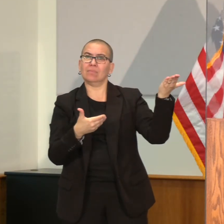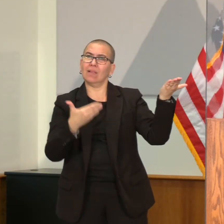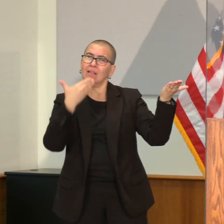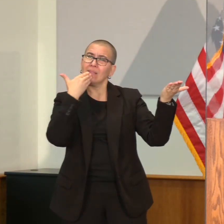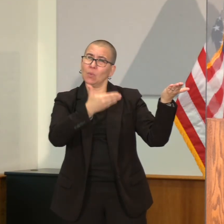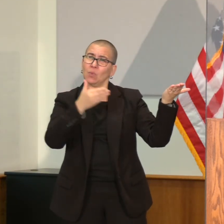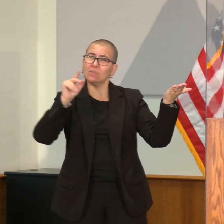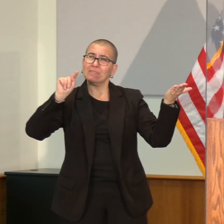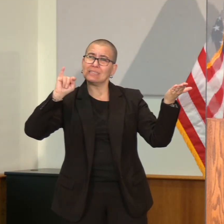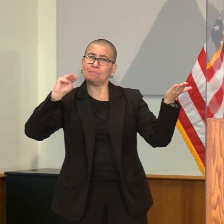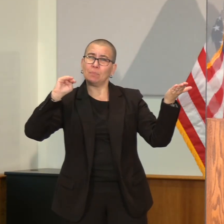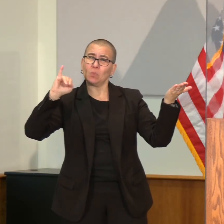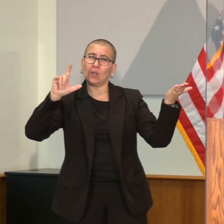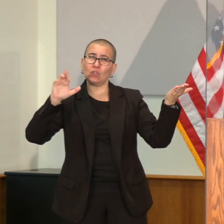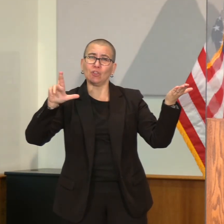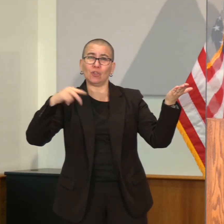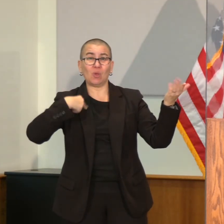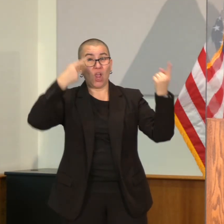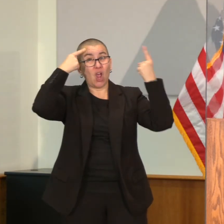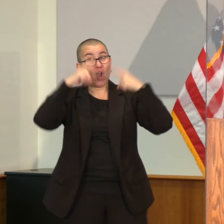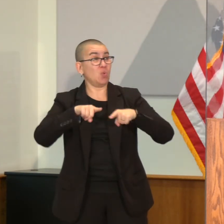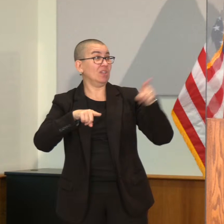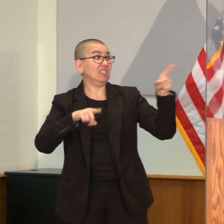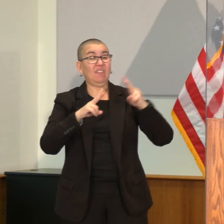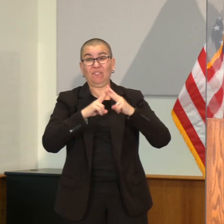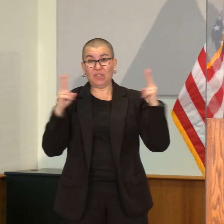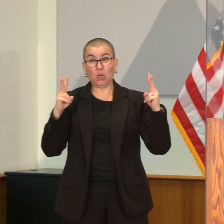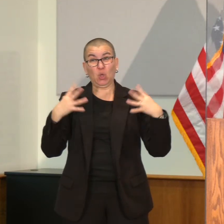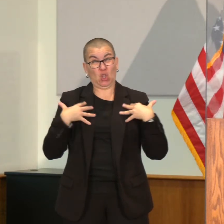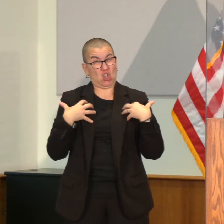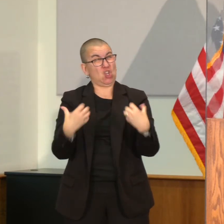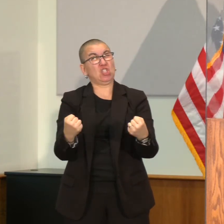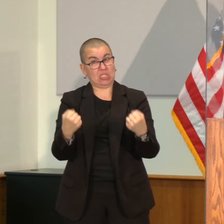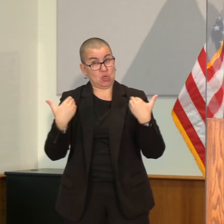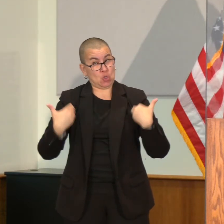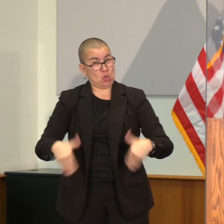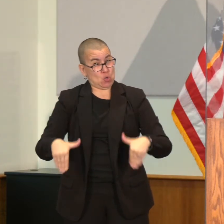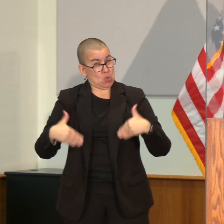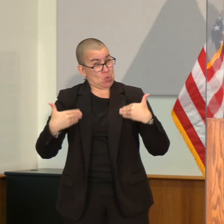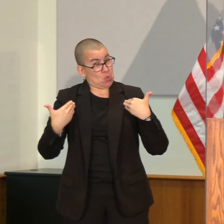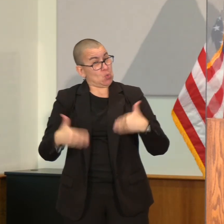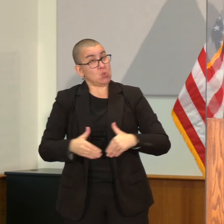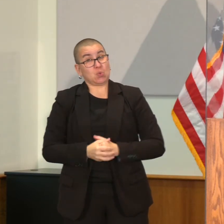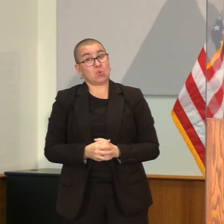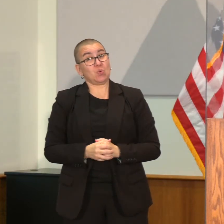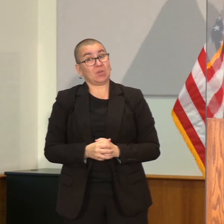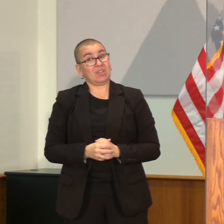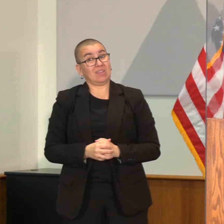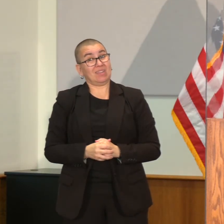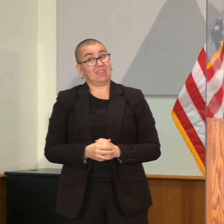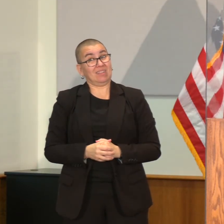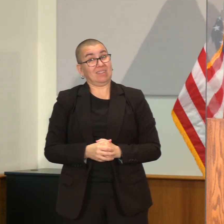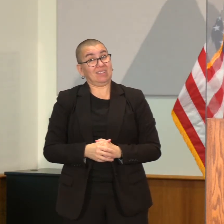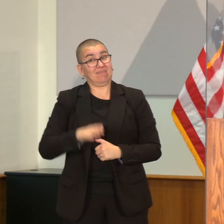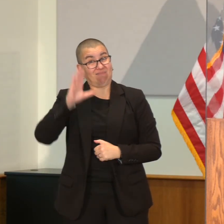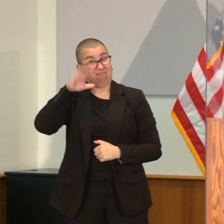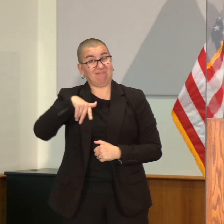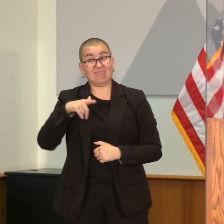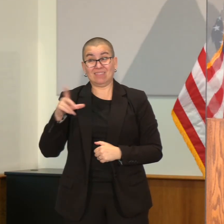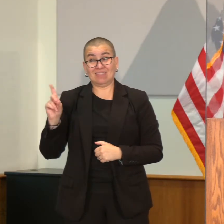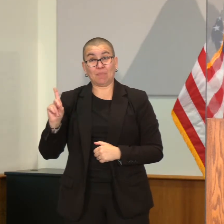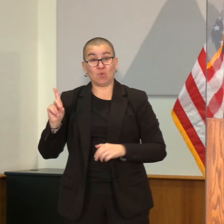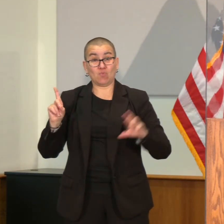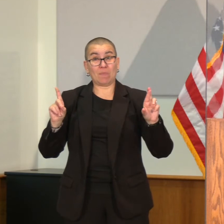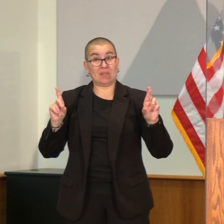all agree that it takes courage. It takes courage to cross the aisle in today's political climate, and Representative Miller's actions